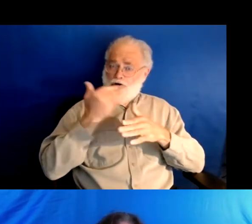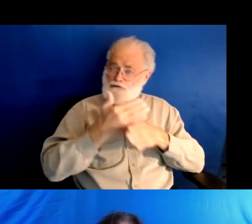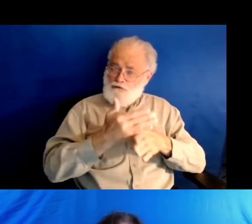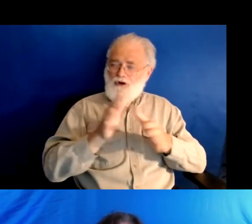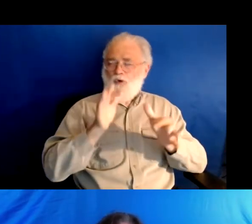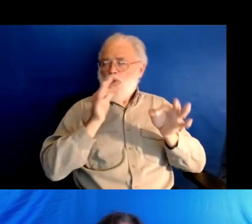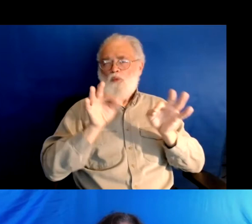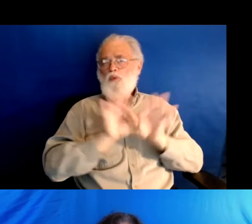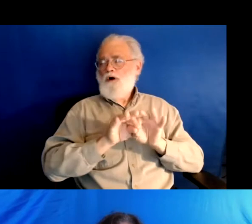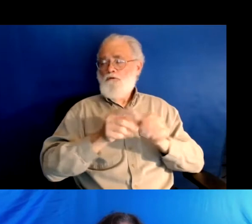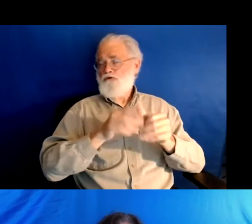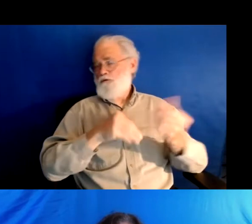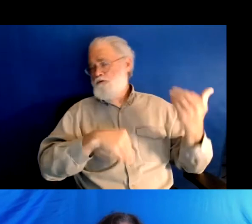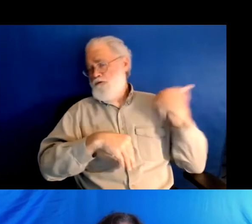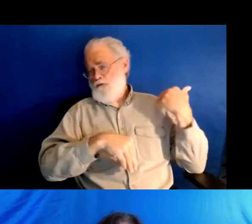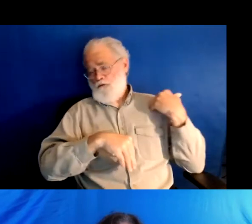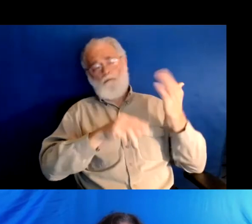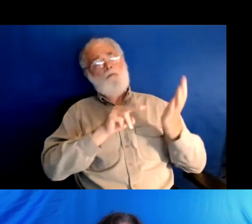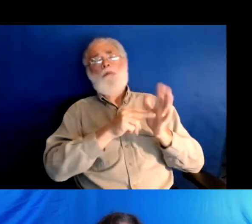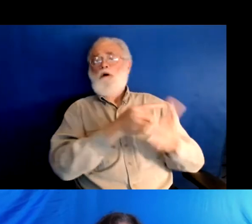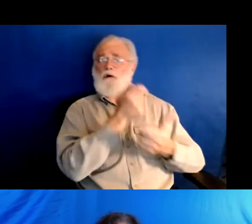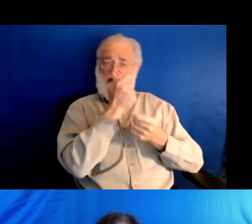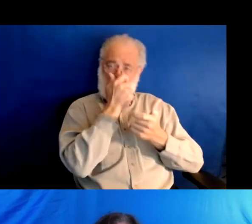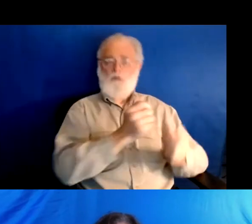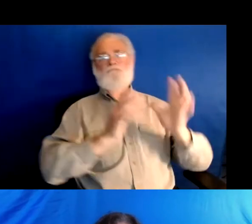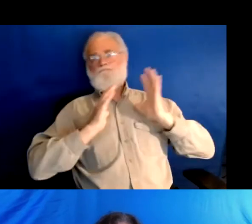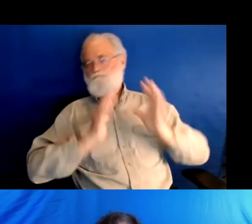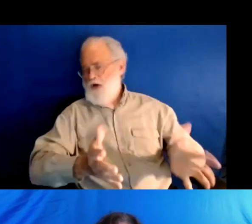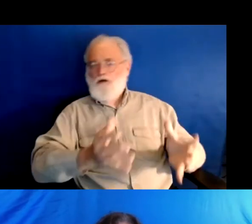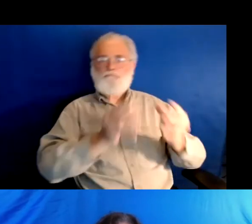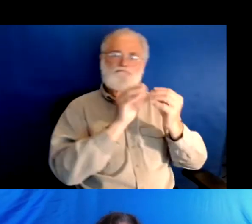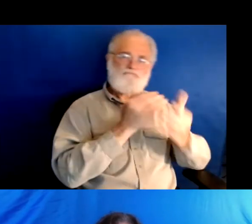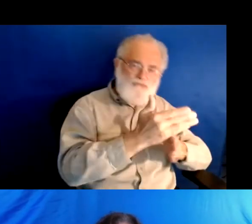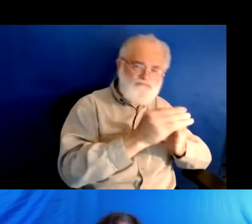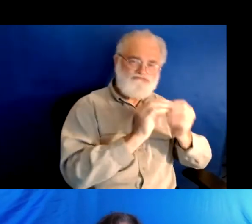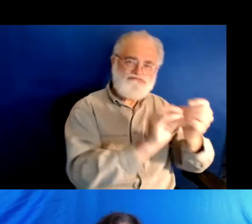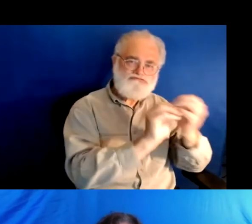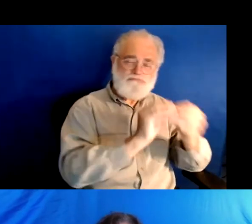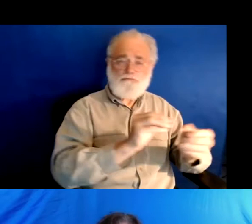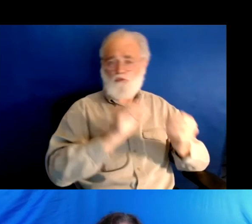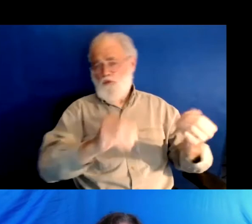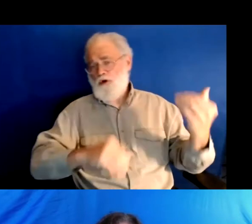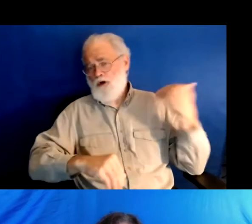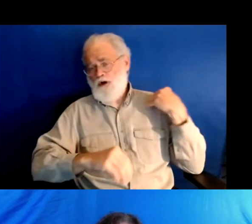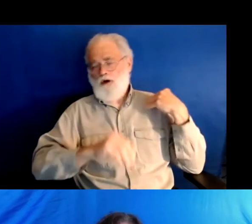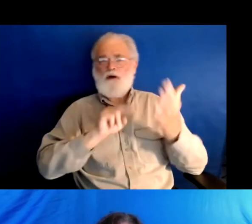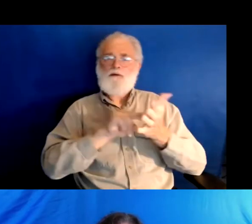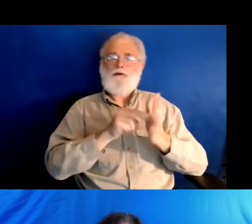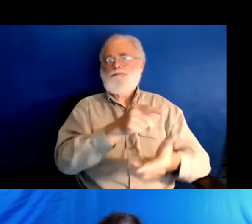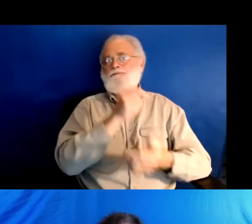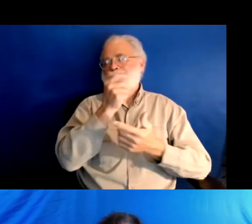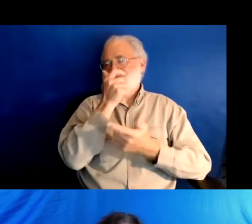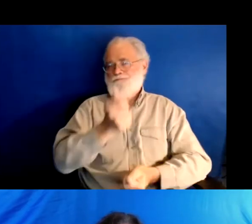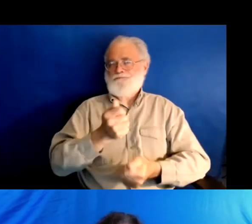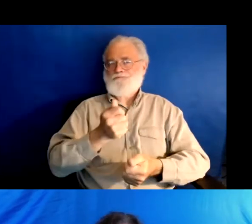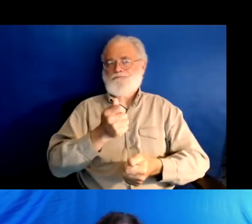sure. If we share it, is it worth it? If they're interested, fine, we'll share that information, we'll discuss